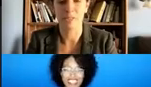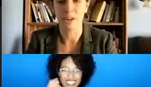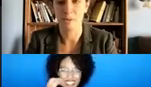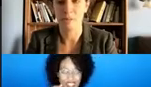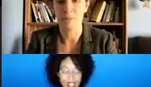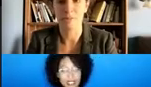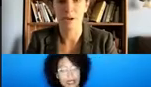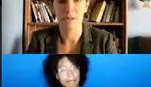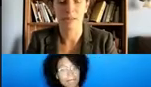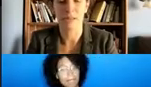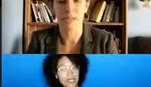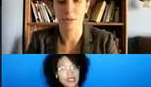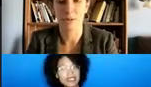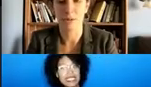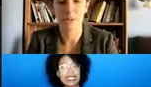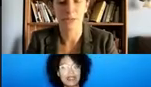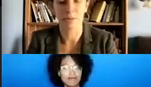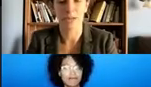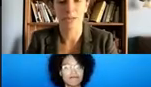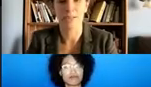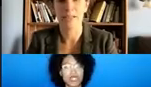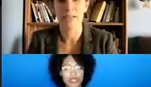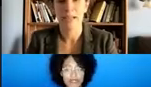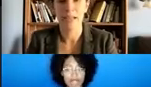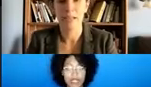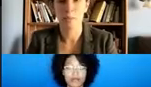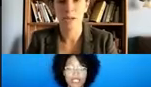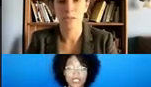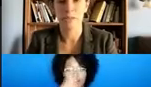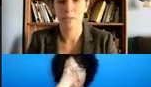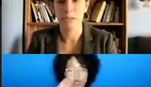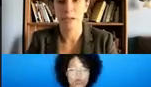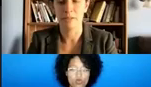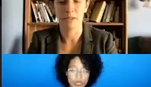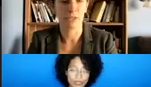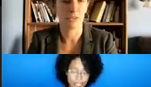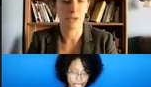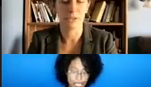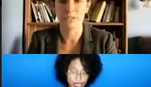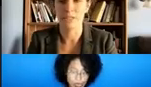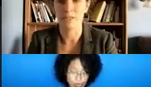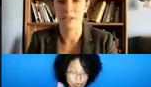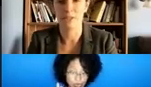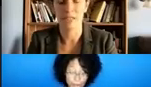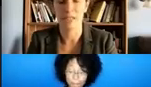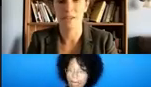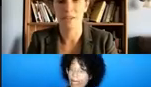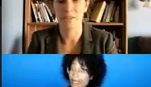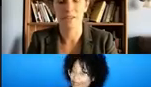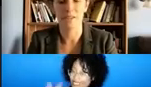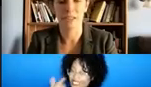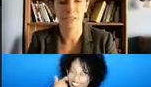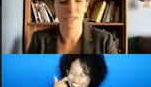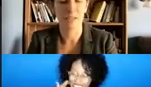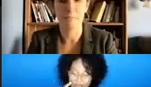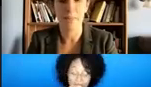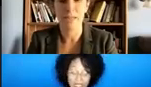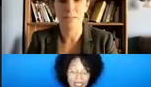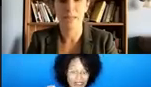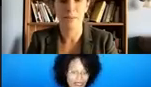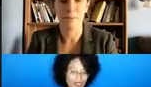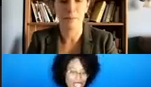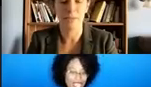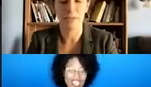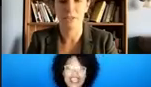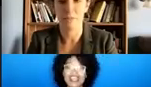the environment, primarily thinking about wheelchair riders. And what we have, of course, discovered over the years is that many,